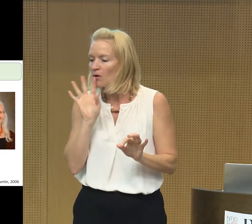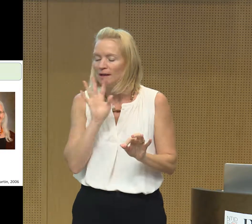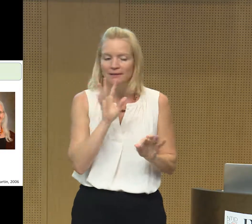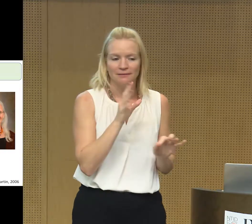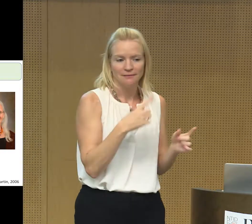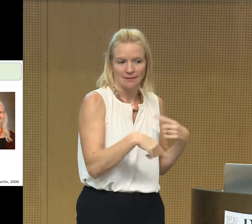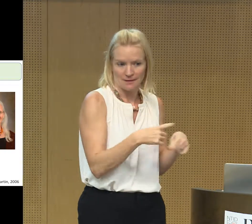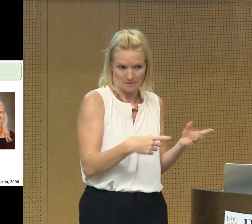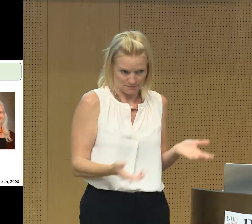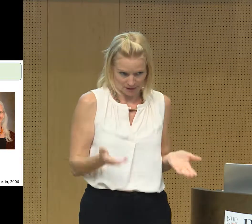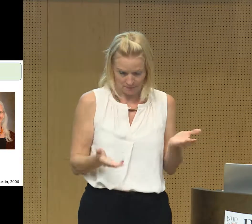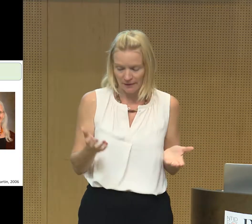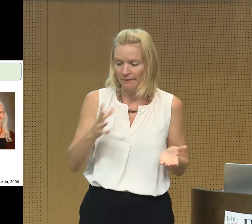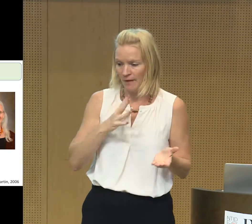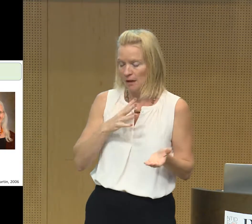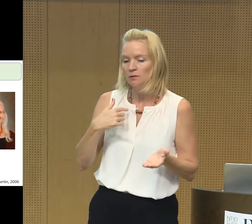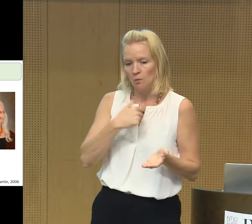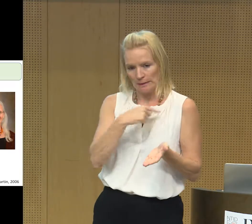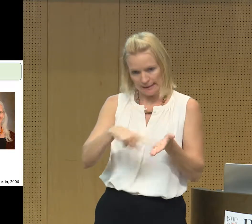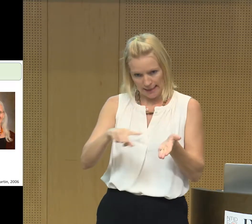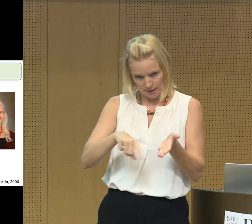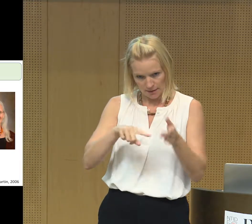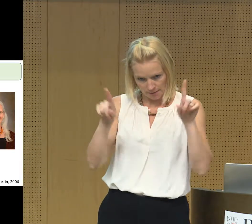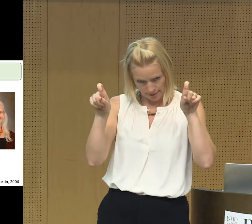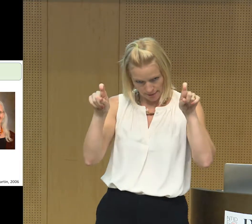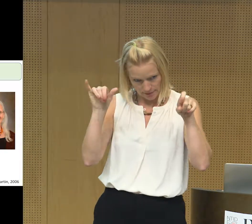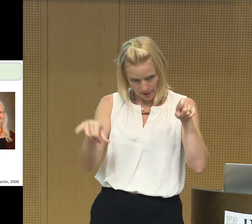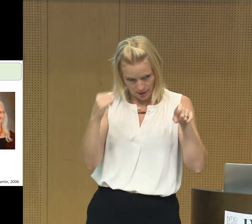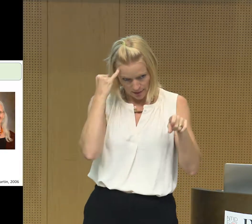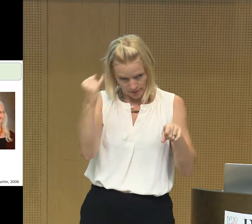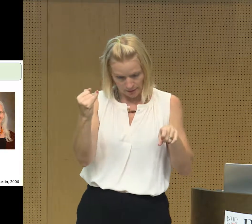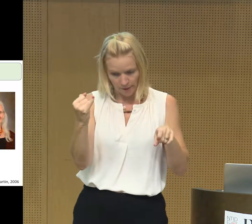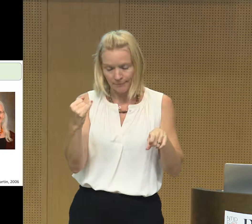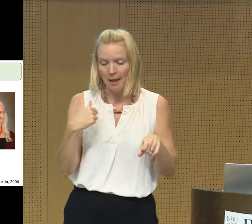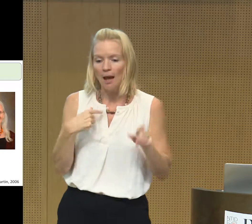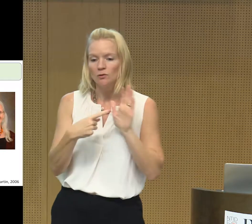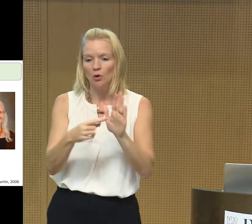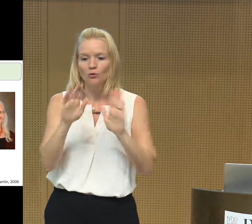languages, so we decided to test that. And I'll show you this book.